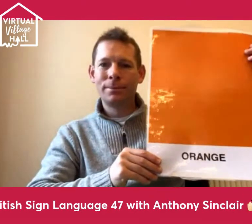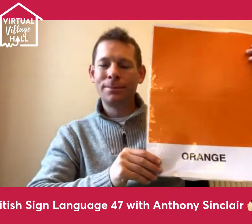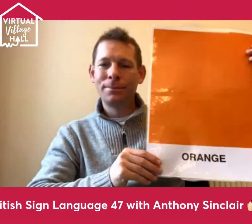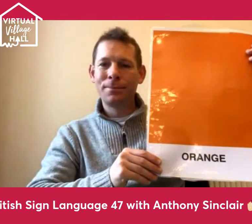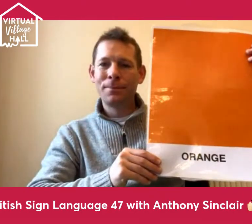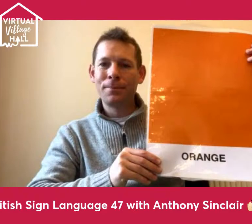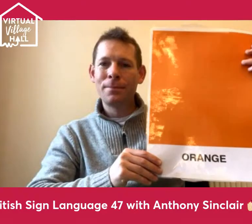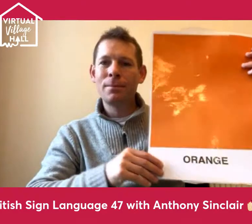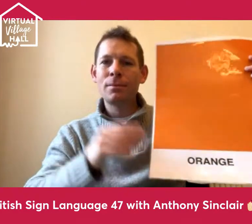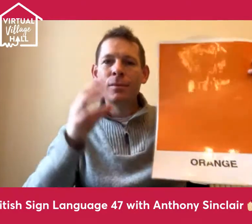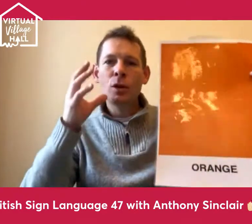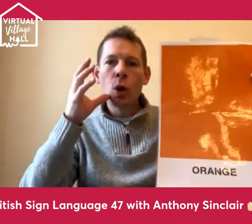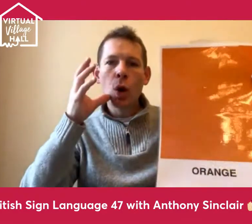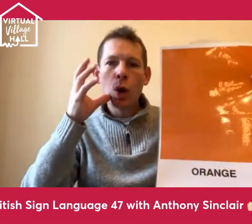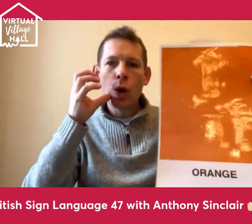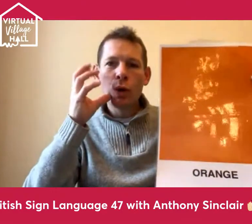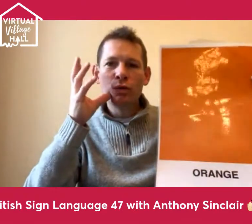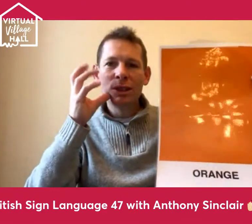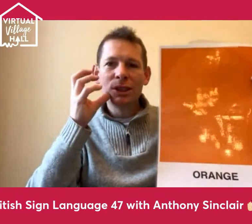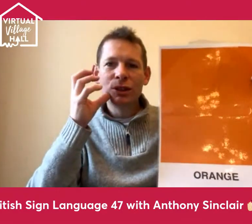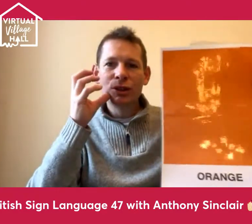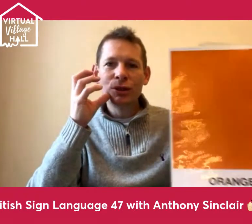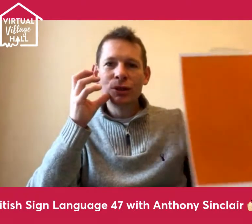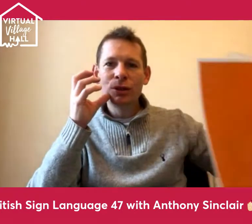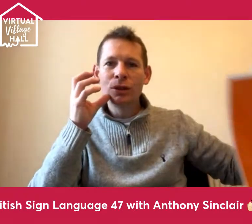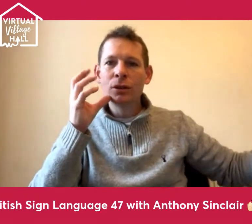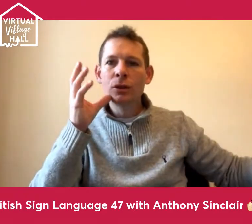And next one is orange.